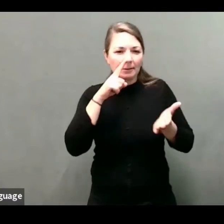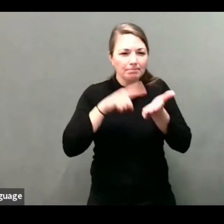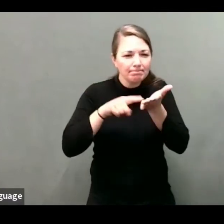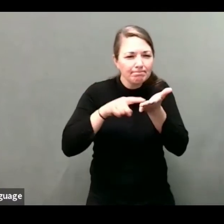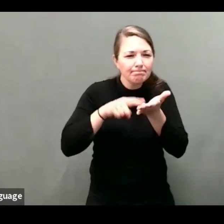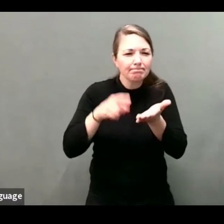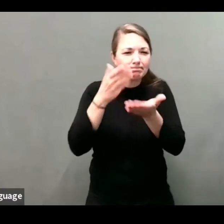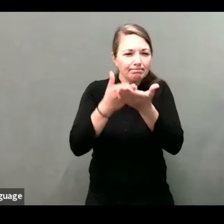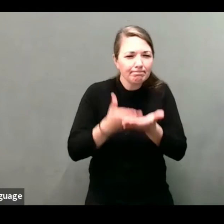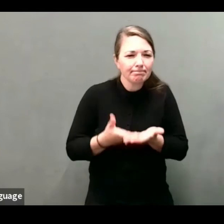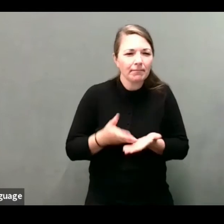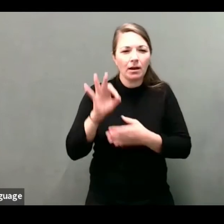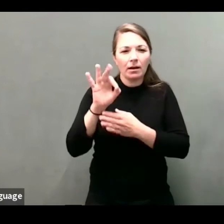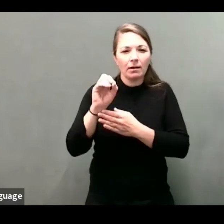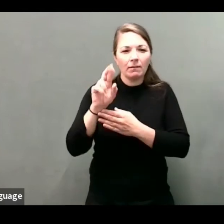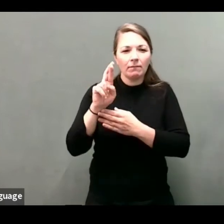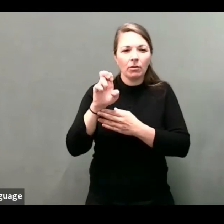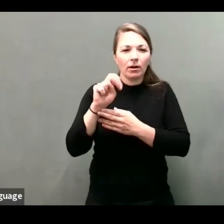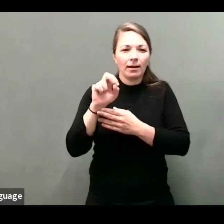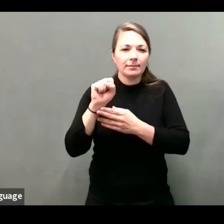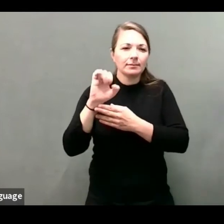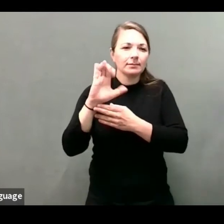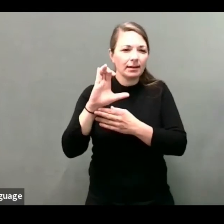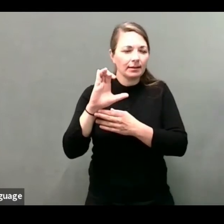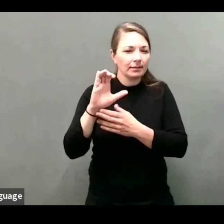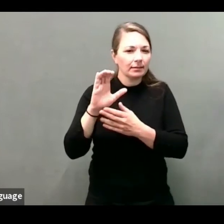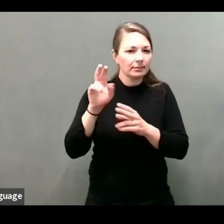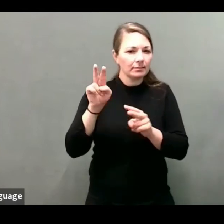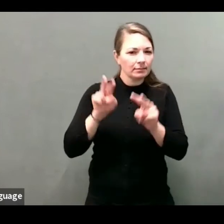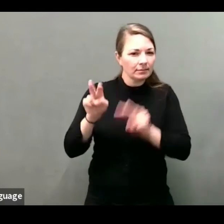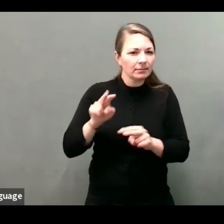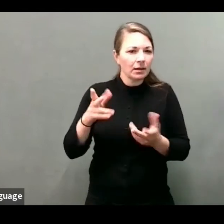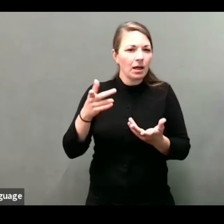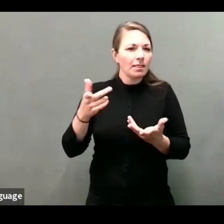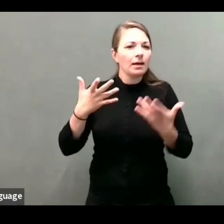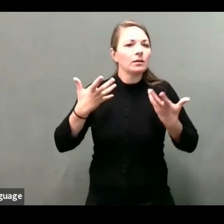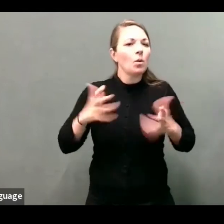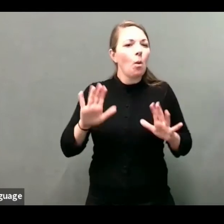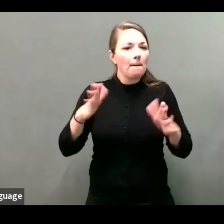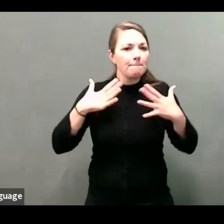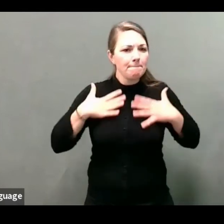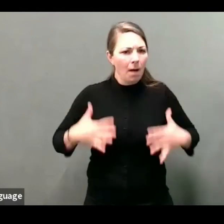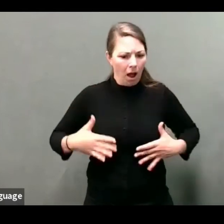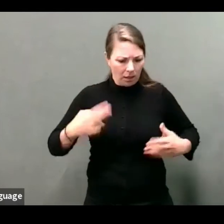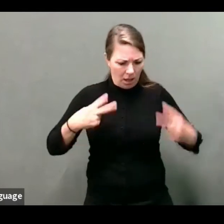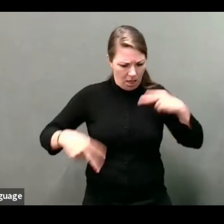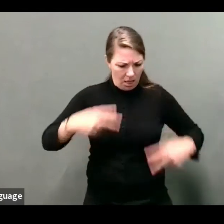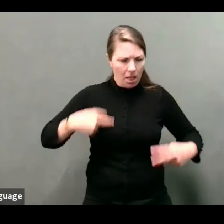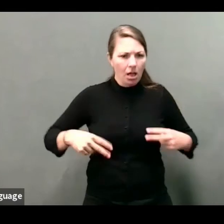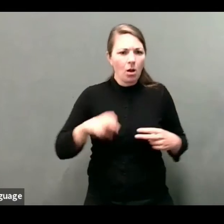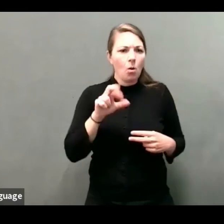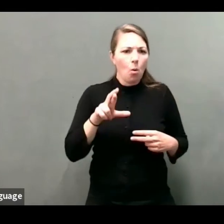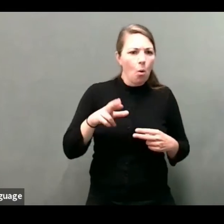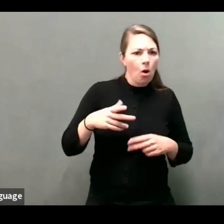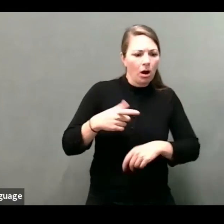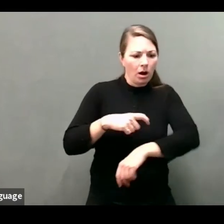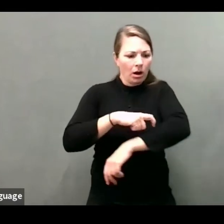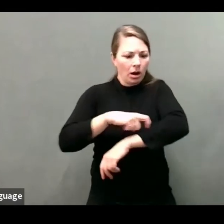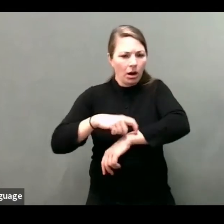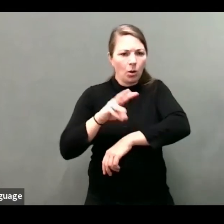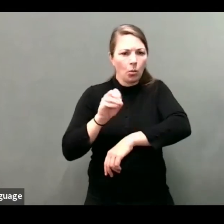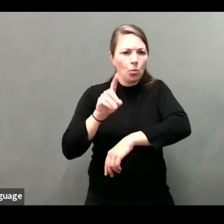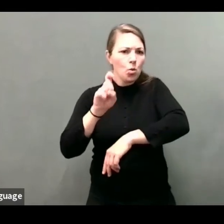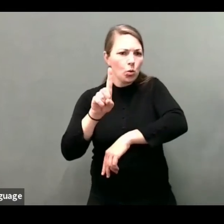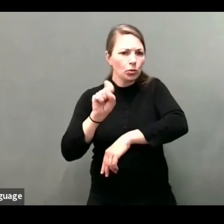exam. They don't necessarily want their body assessed or wounds documented or evidence collected, but